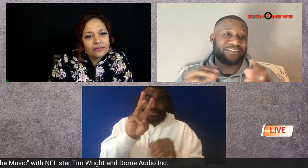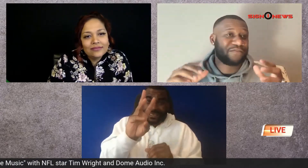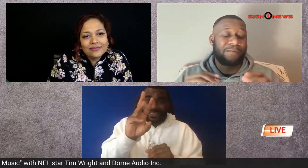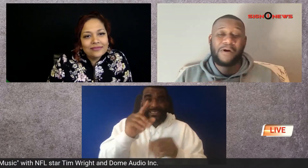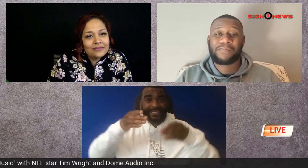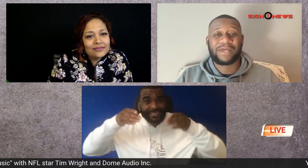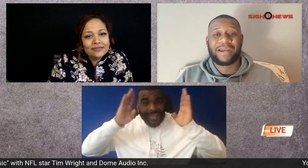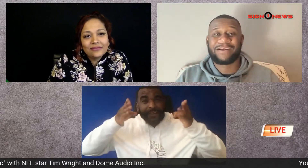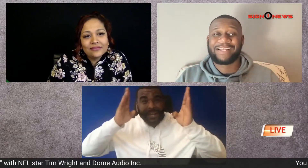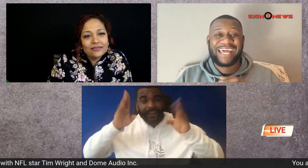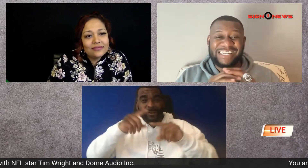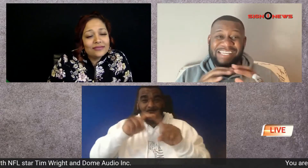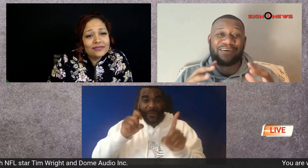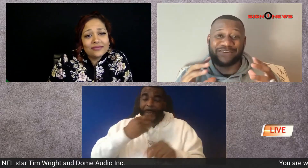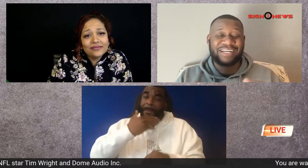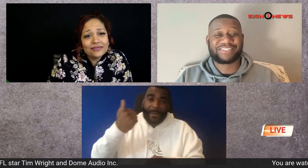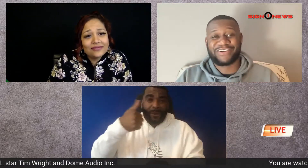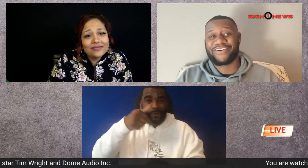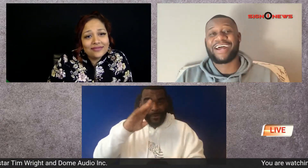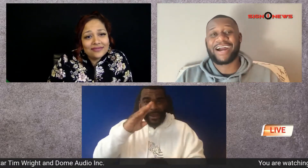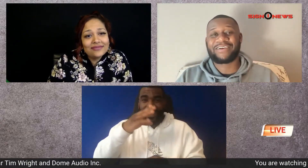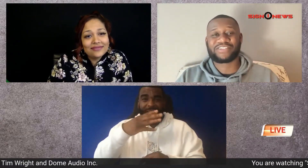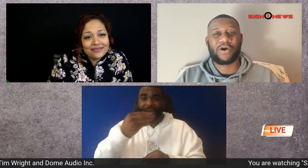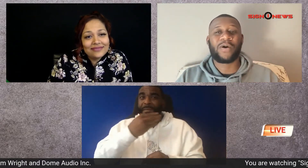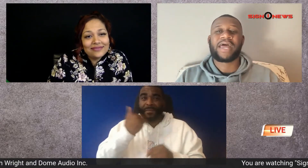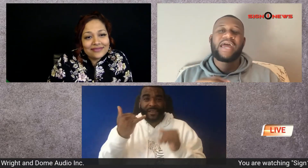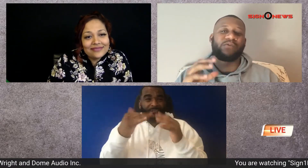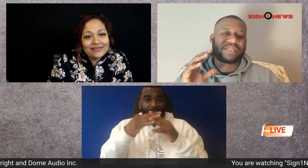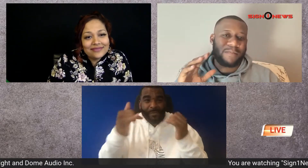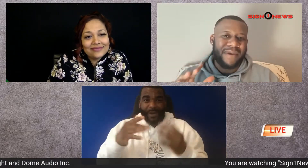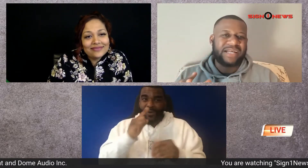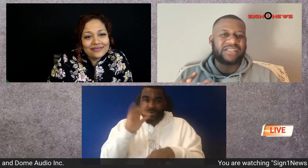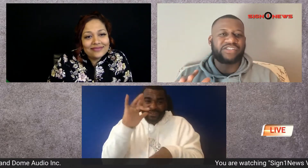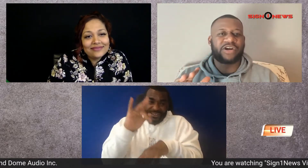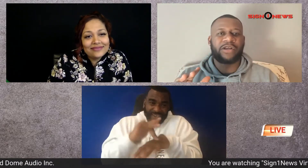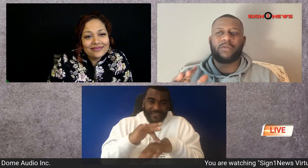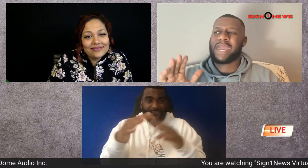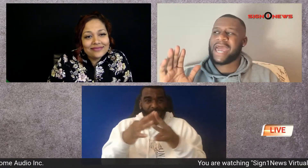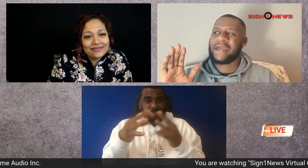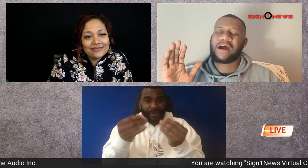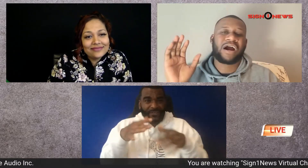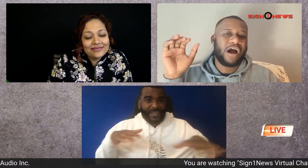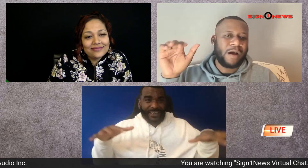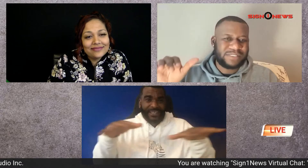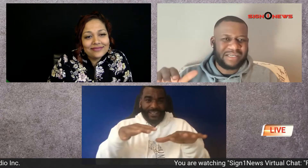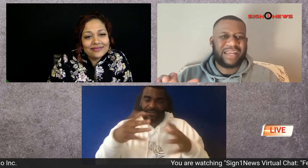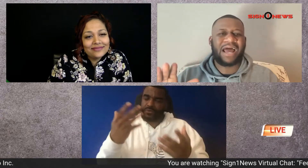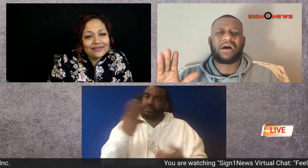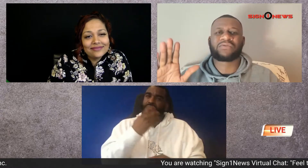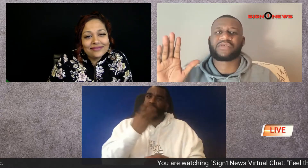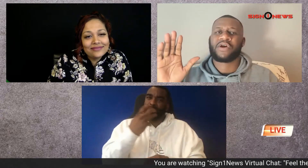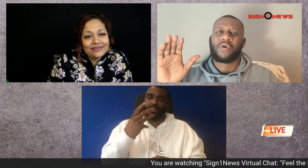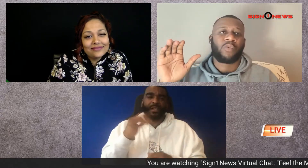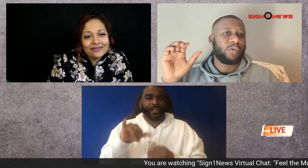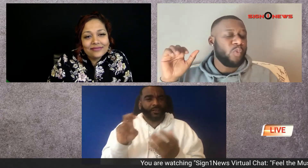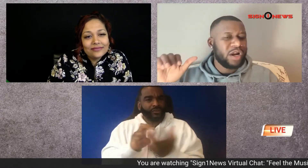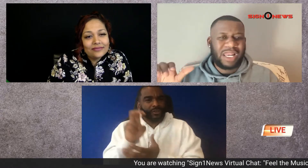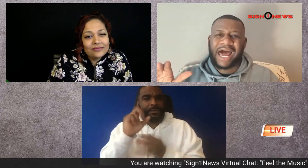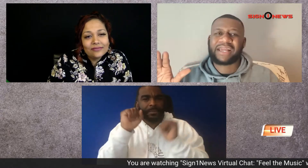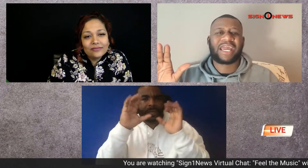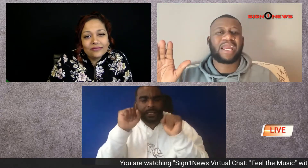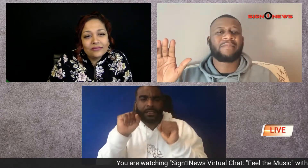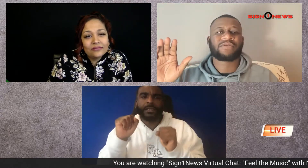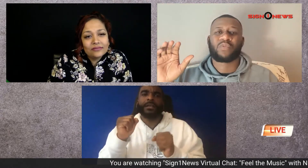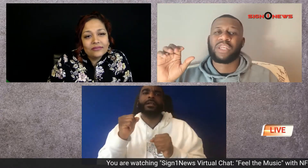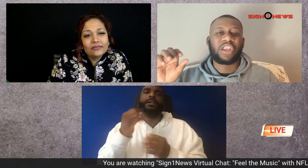and best football player that has ever touched the gridiron. So it was an amazing journey. We had our ups and downs. We won a